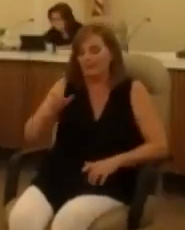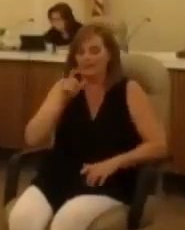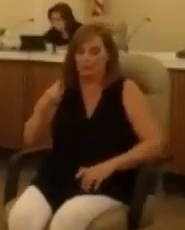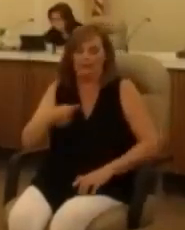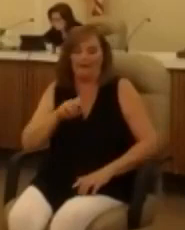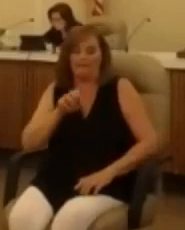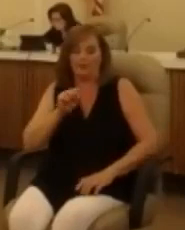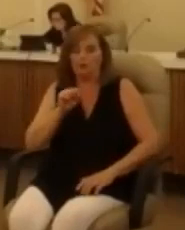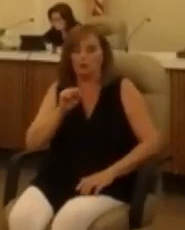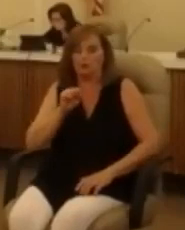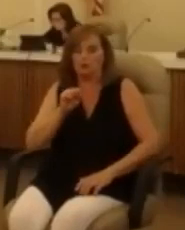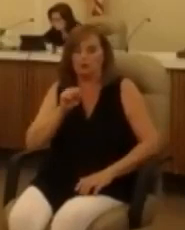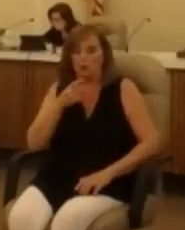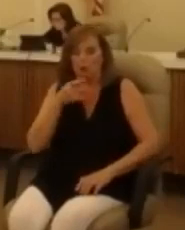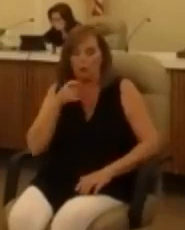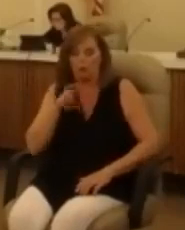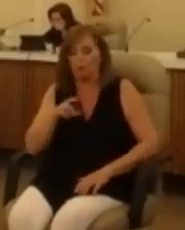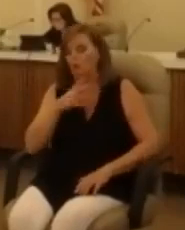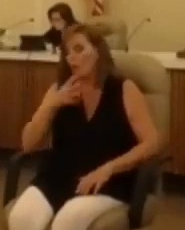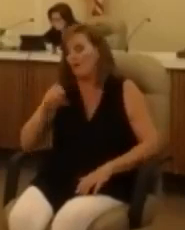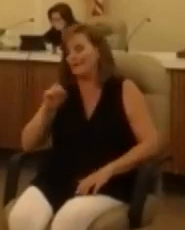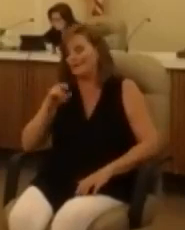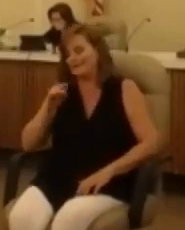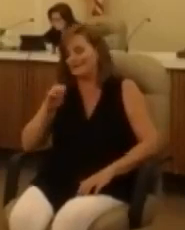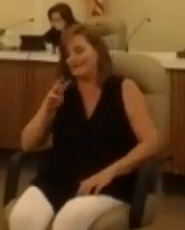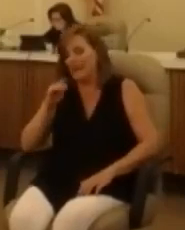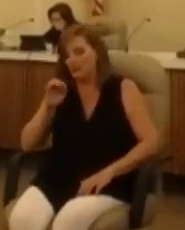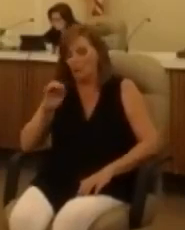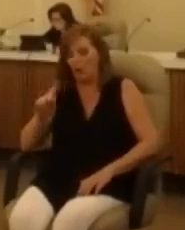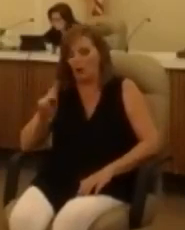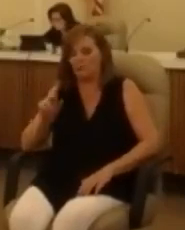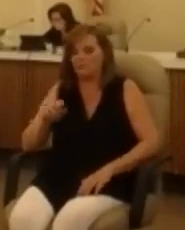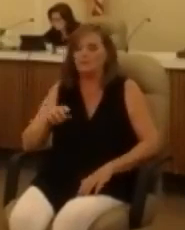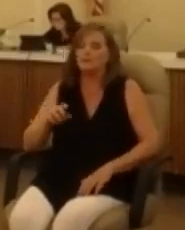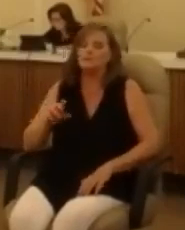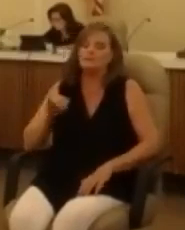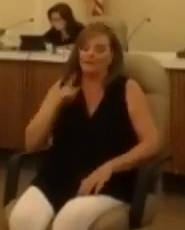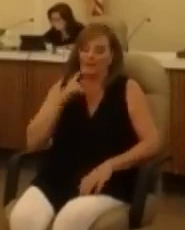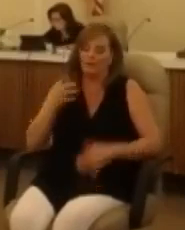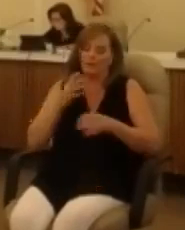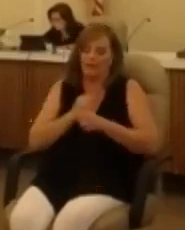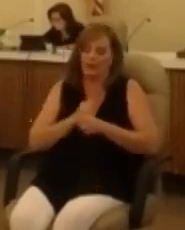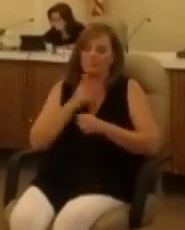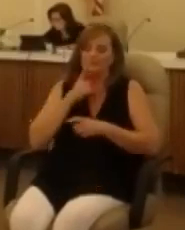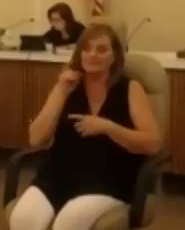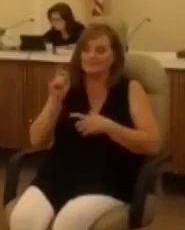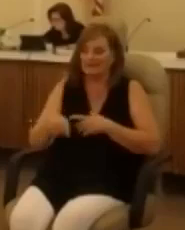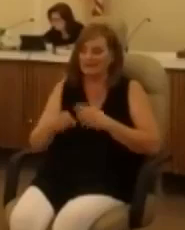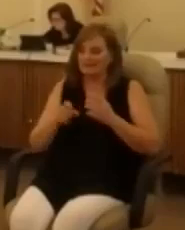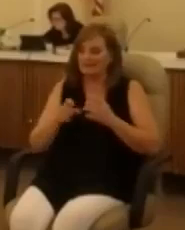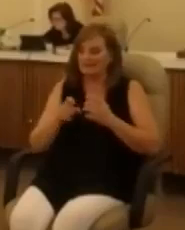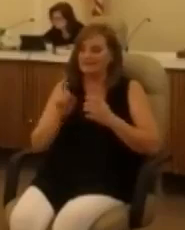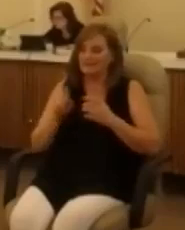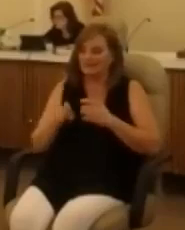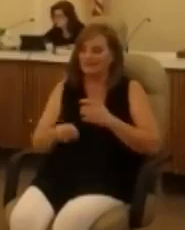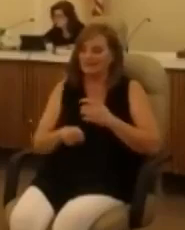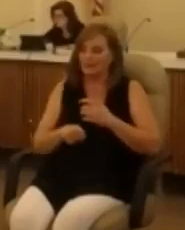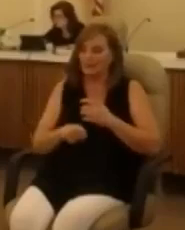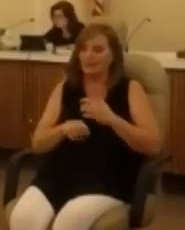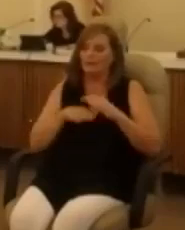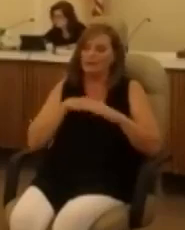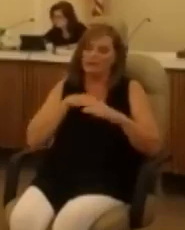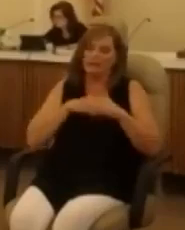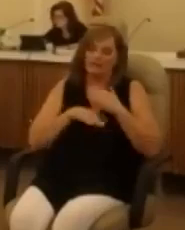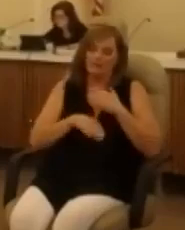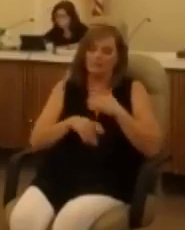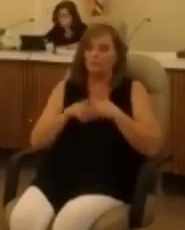if I were to obtain the necessary easements, would the county pave essentially a 4-foot